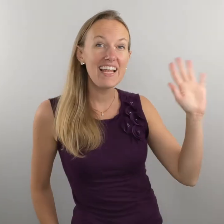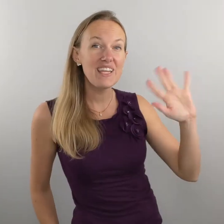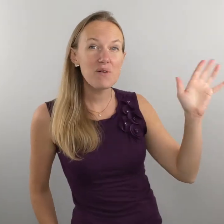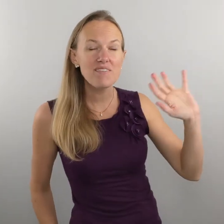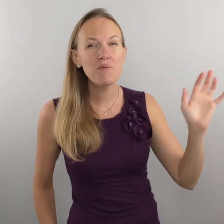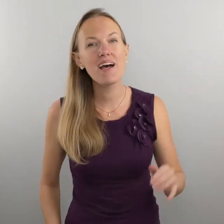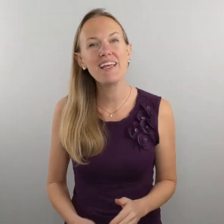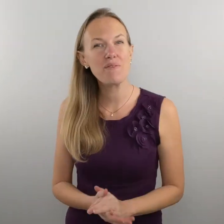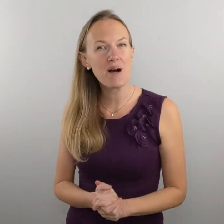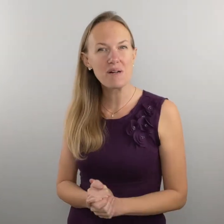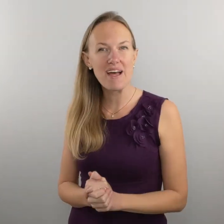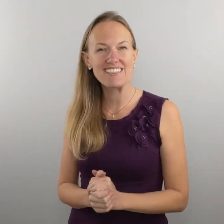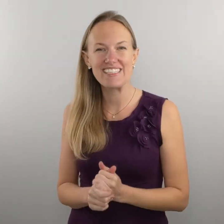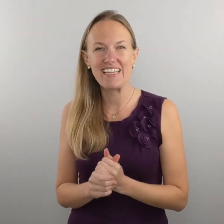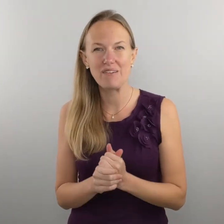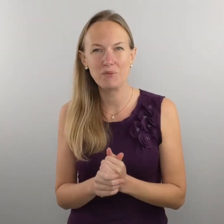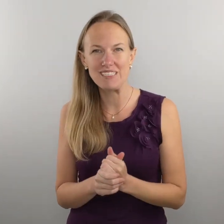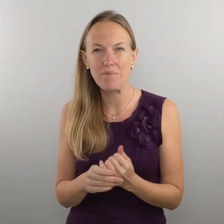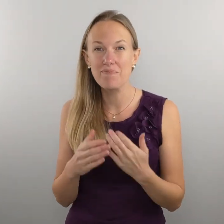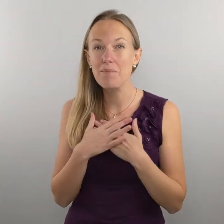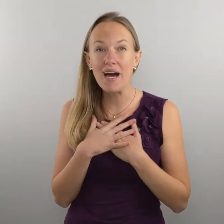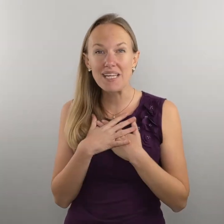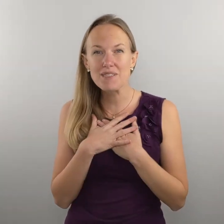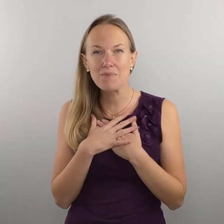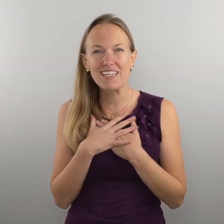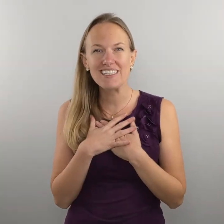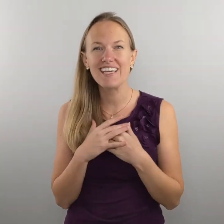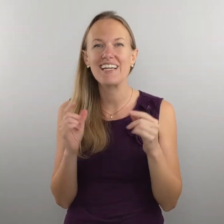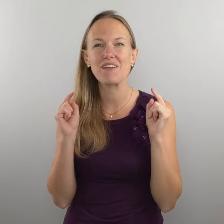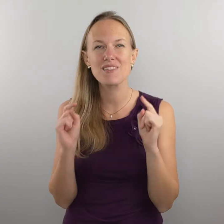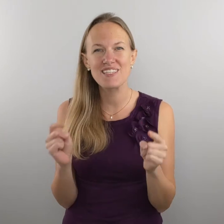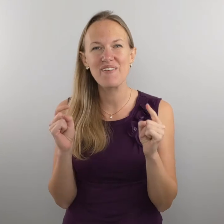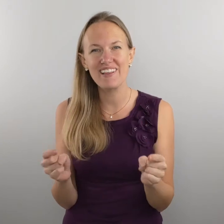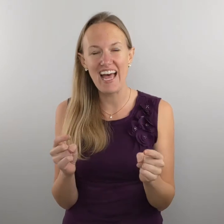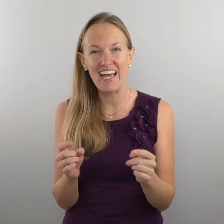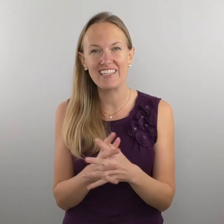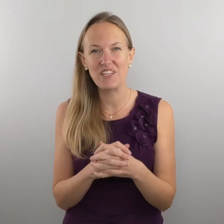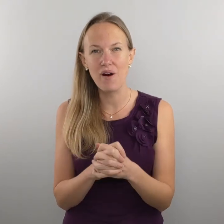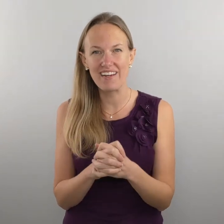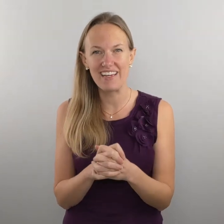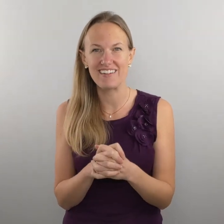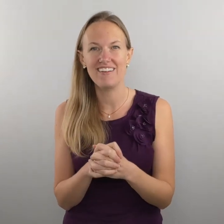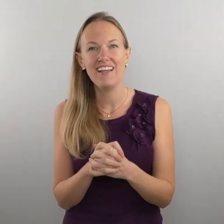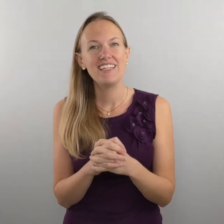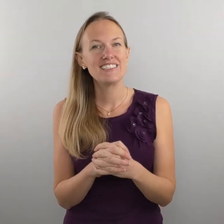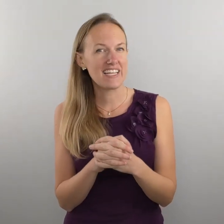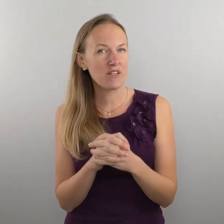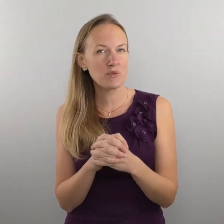Hello everyone and welcome back to Sign Language Worship. My name is Mandy and I'm so glad that you are here. Sign Language Worship